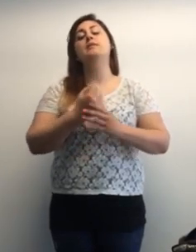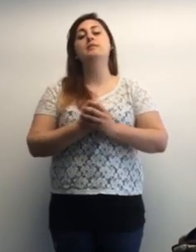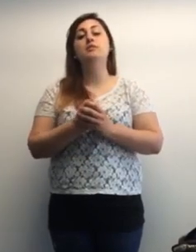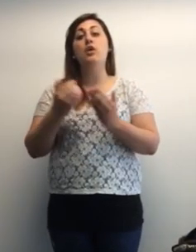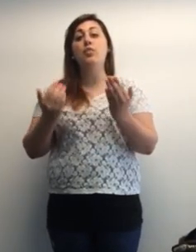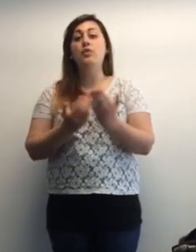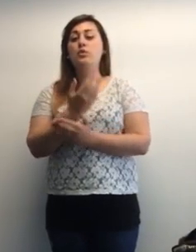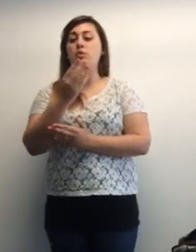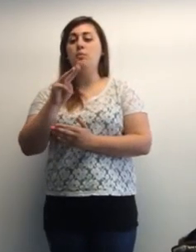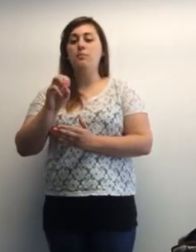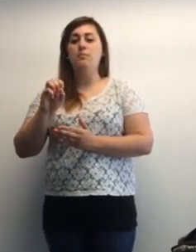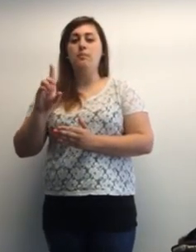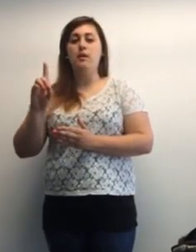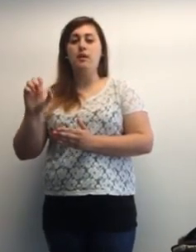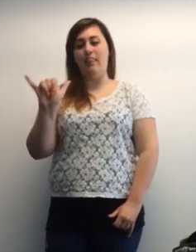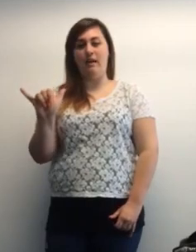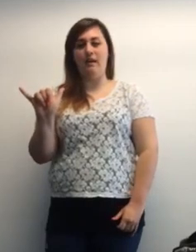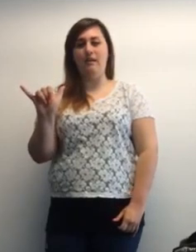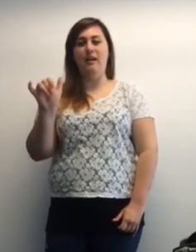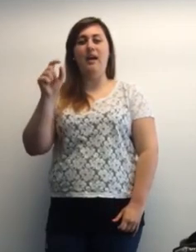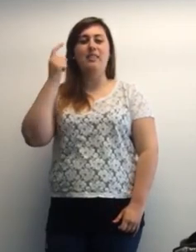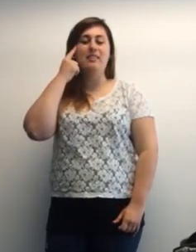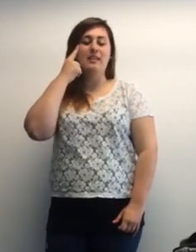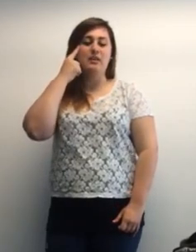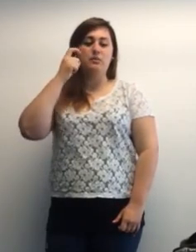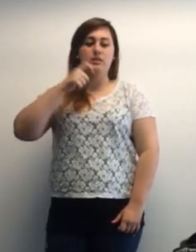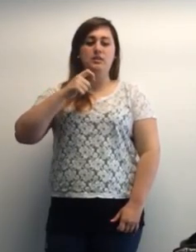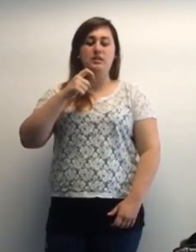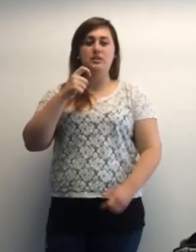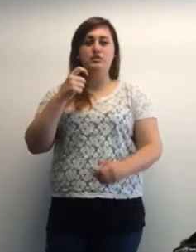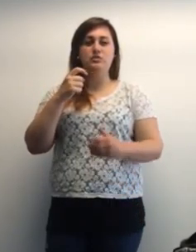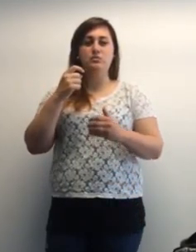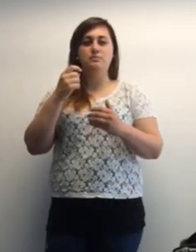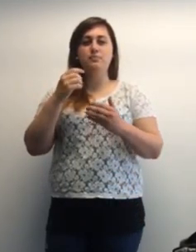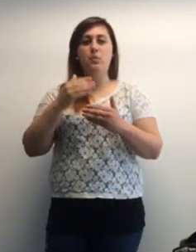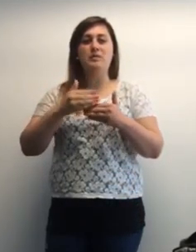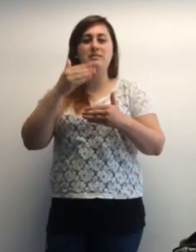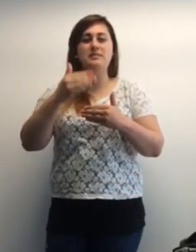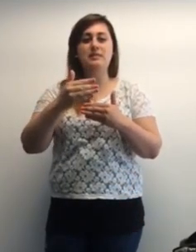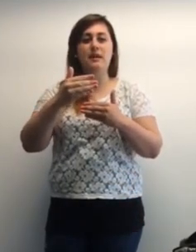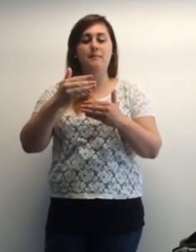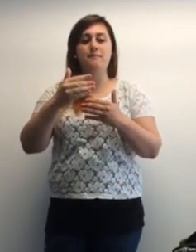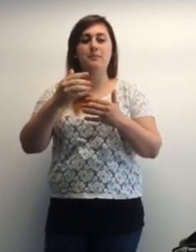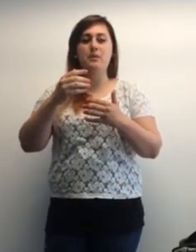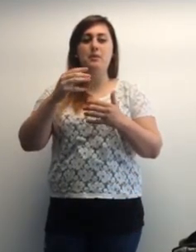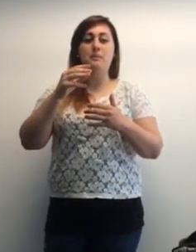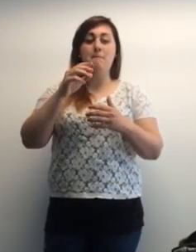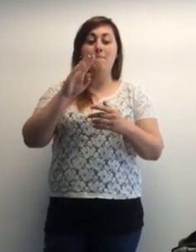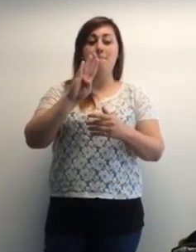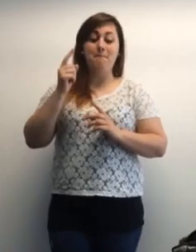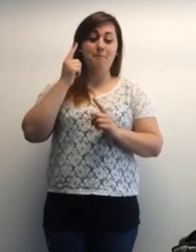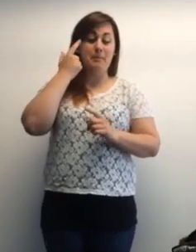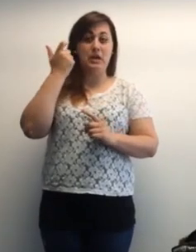getting rid of your fuzzy slippers and your cat shirts, and start dressing like a professional, and start acting like a professional, and start putting on